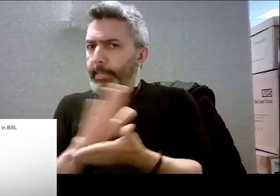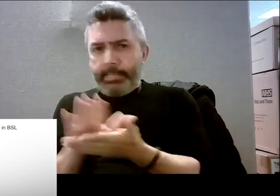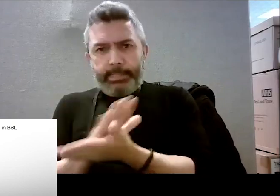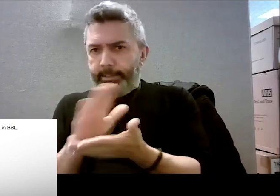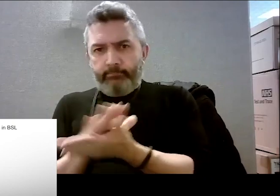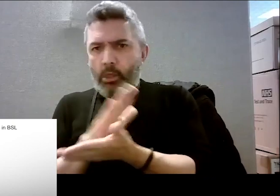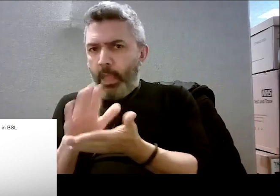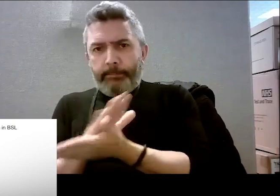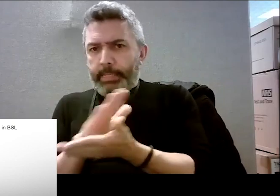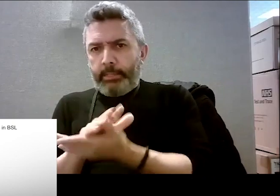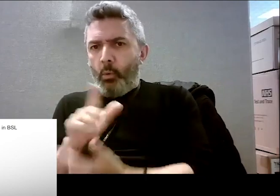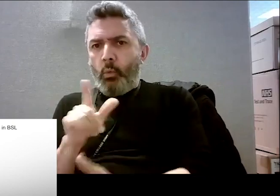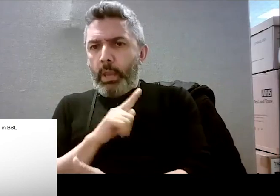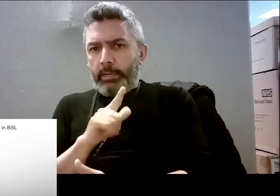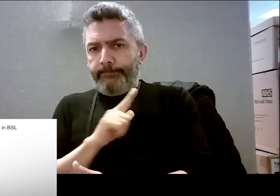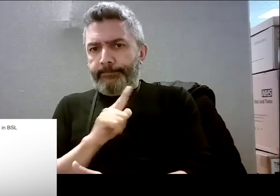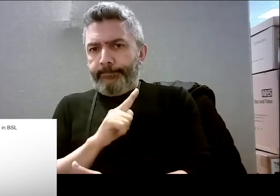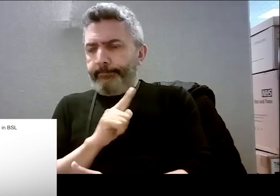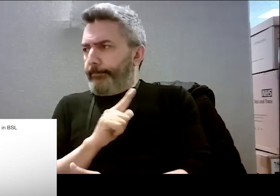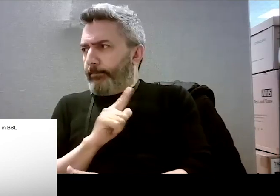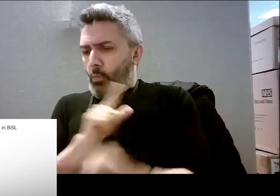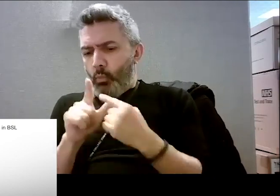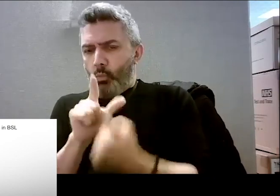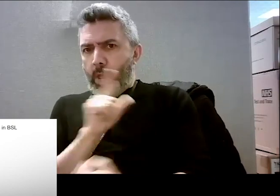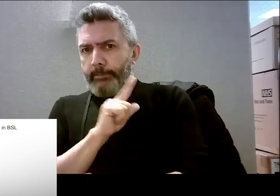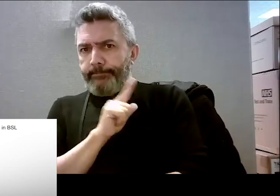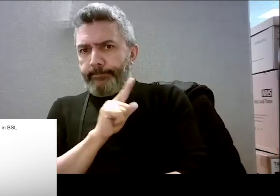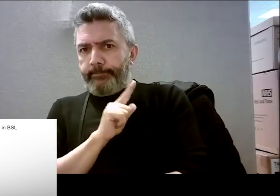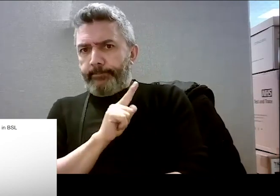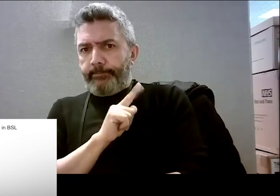You're not happy, so shake your head. Why?